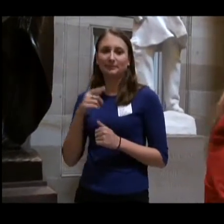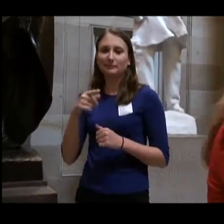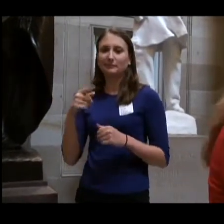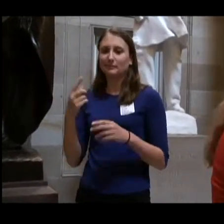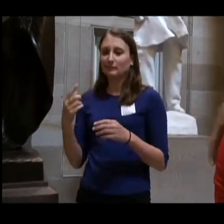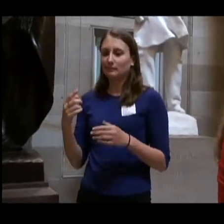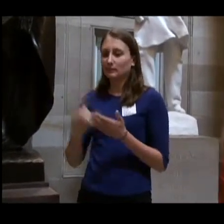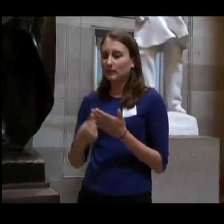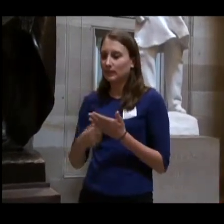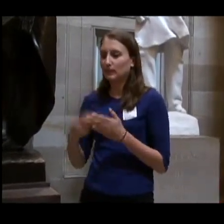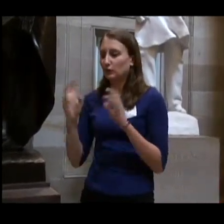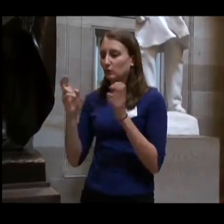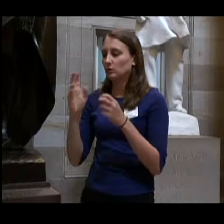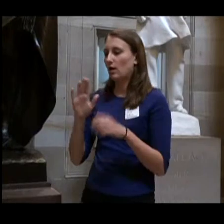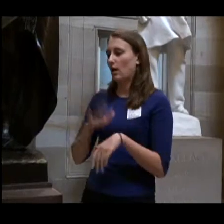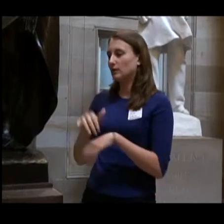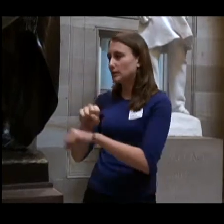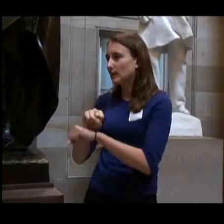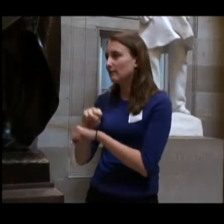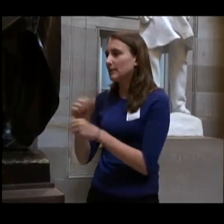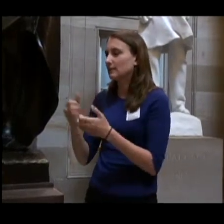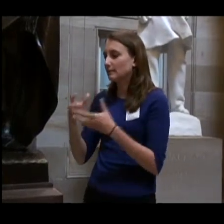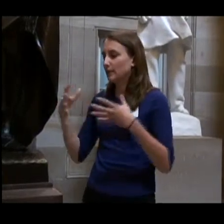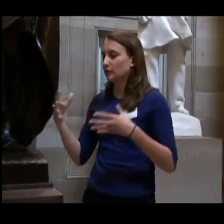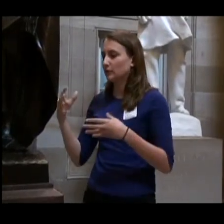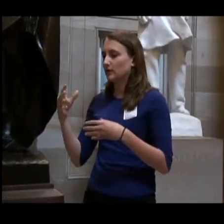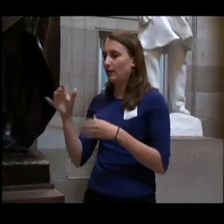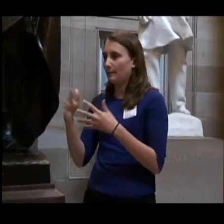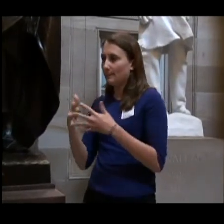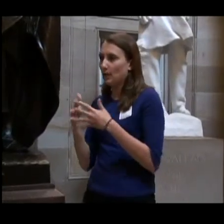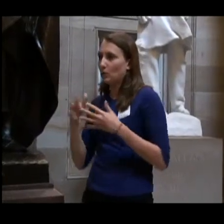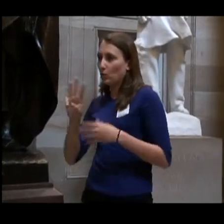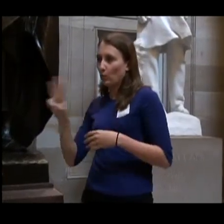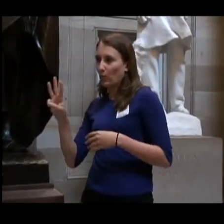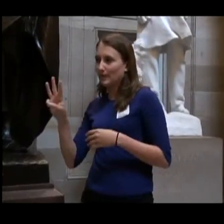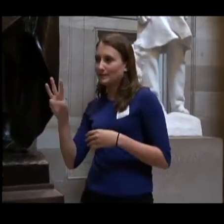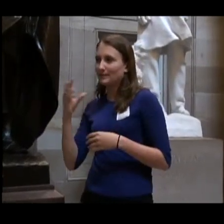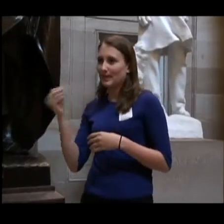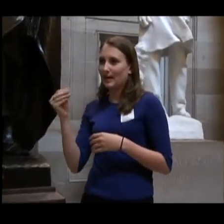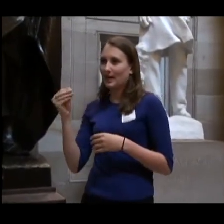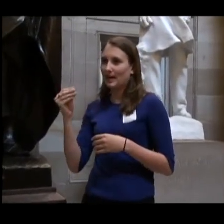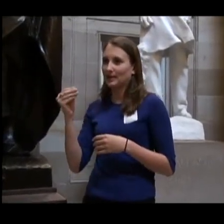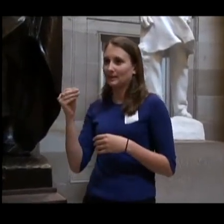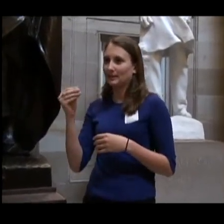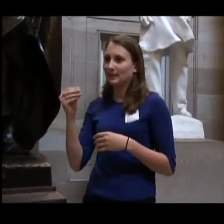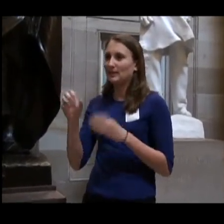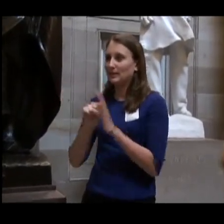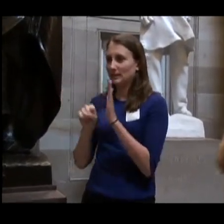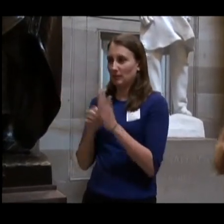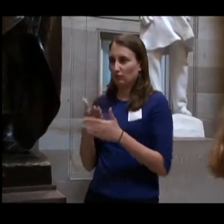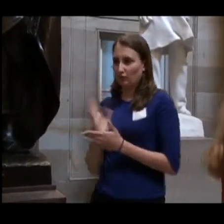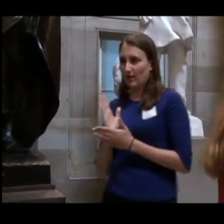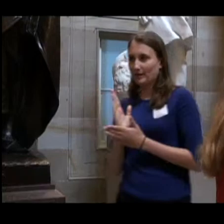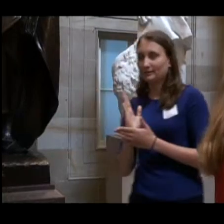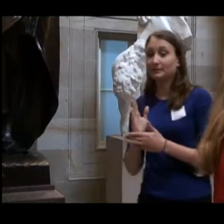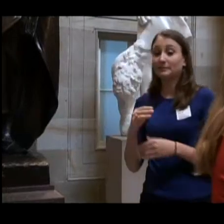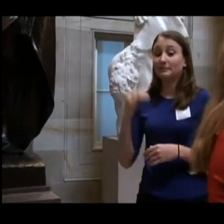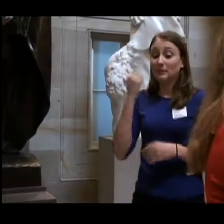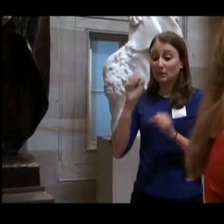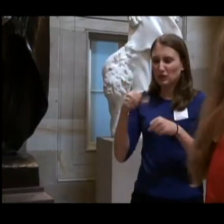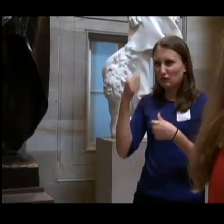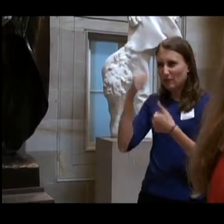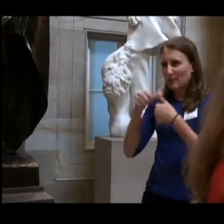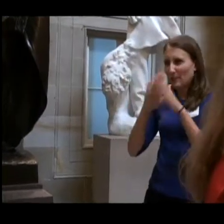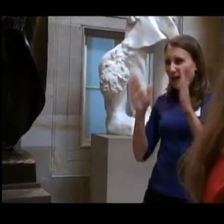slavery, the expansion of the American West, and the issue on states' rights. During that time period, if you had been a member of the House of